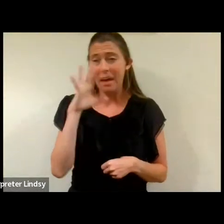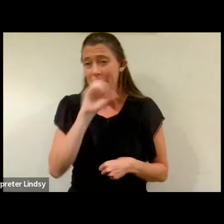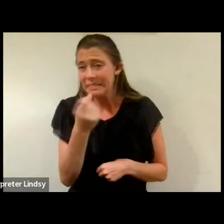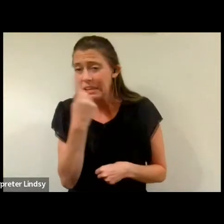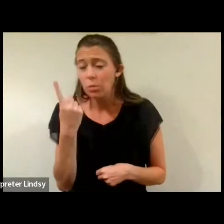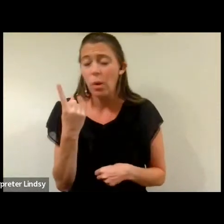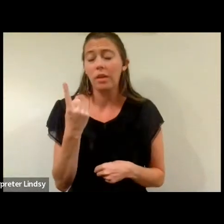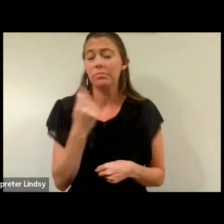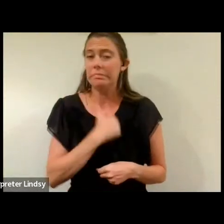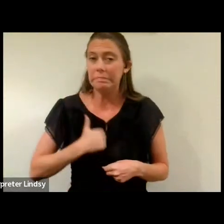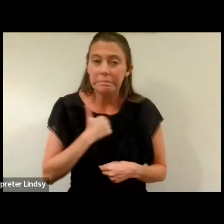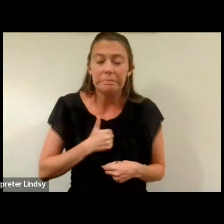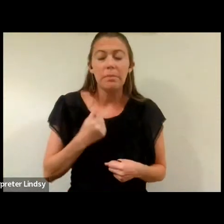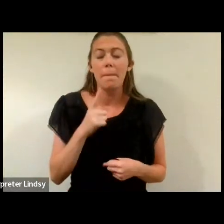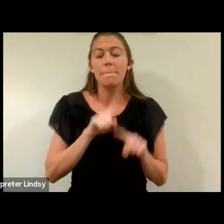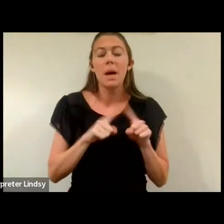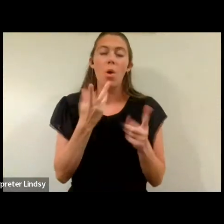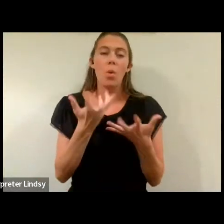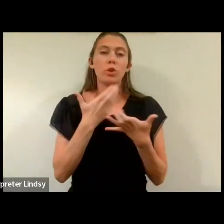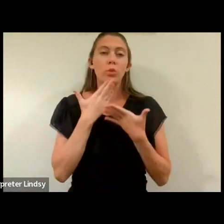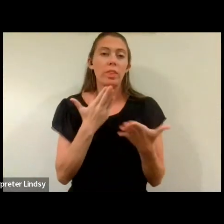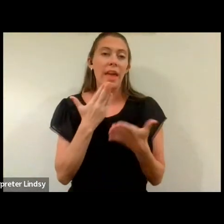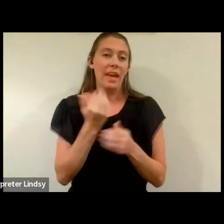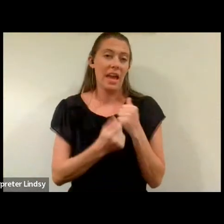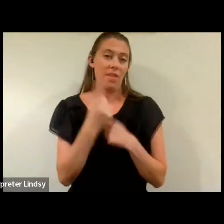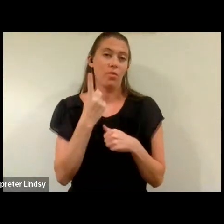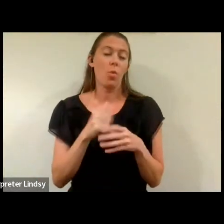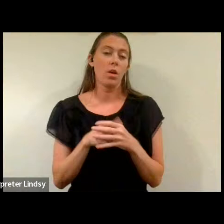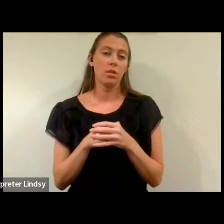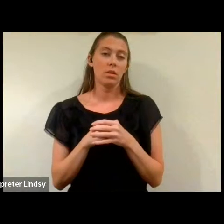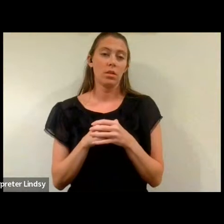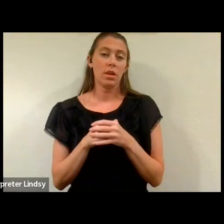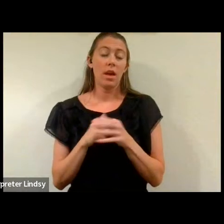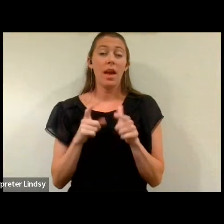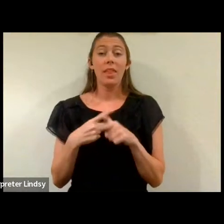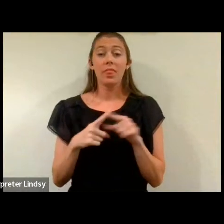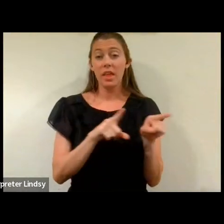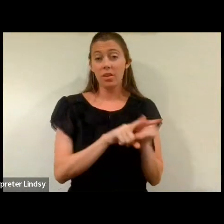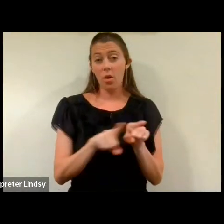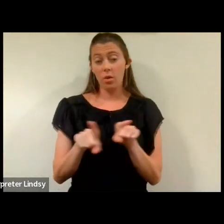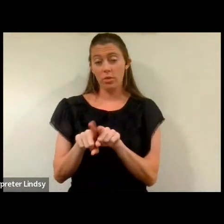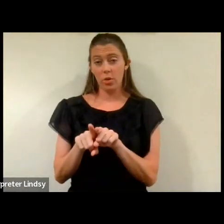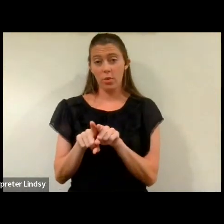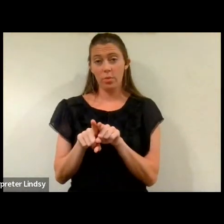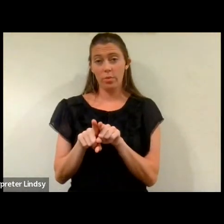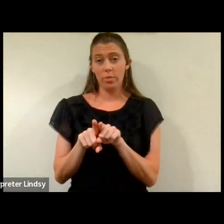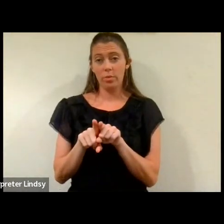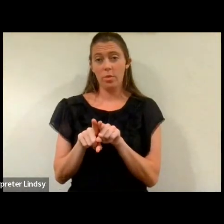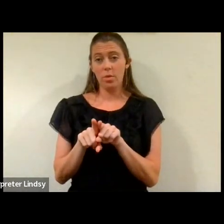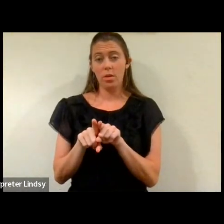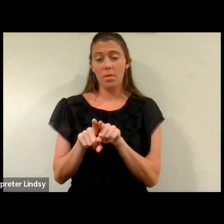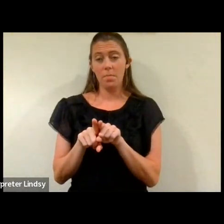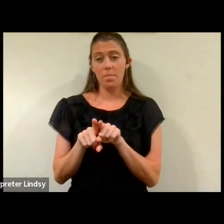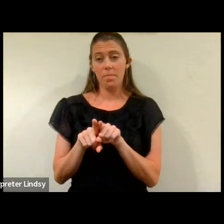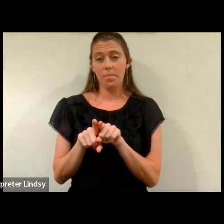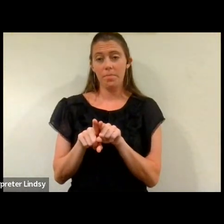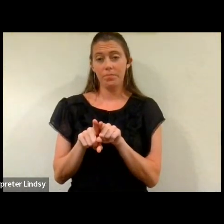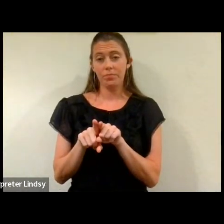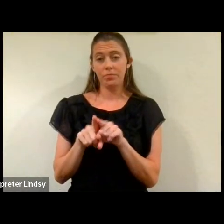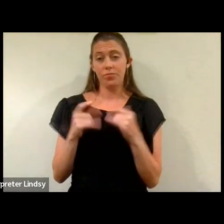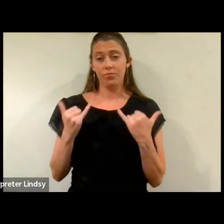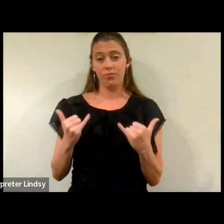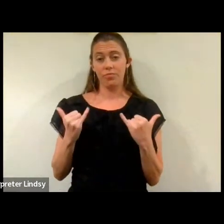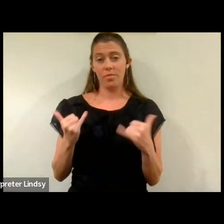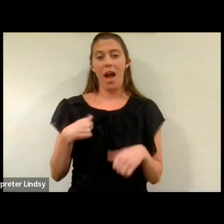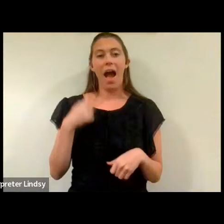that. I think that too, where we're at is that we really need to look at funding